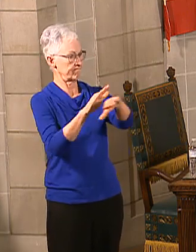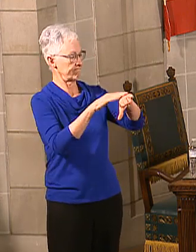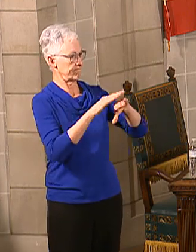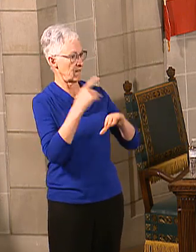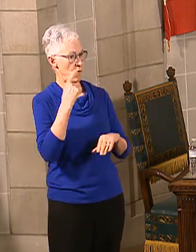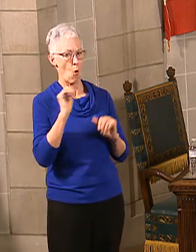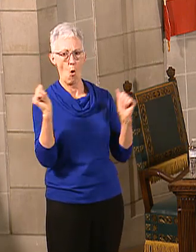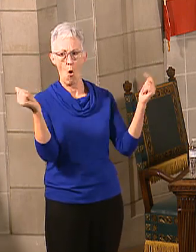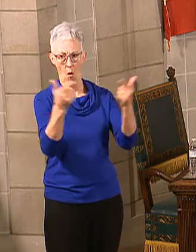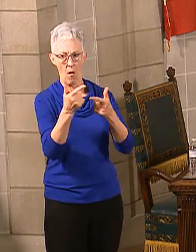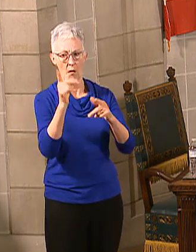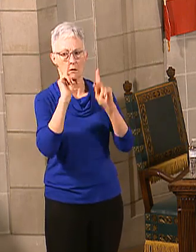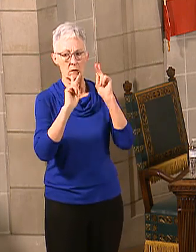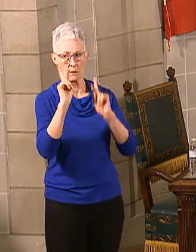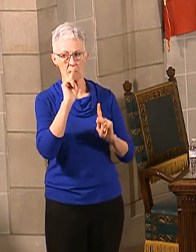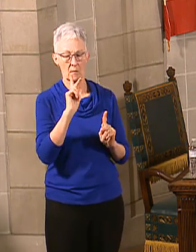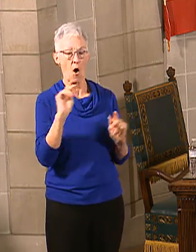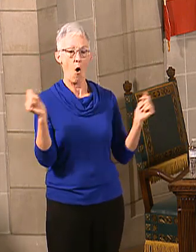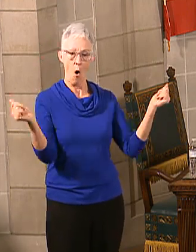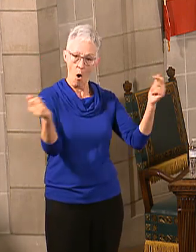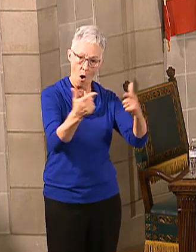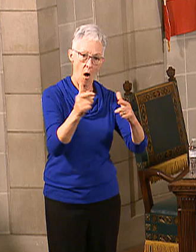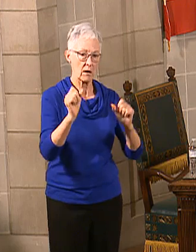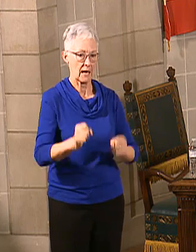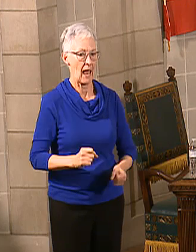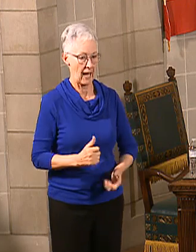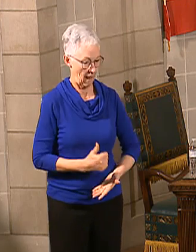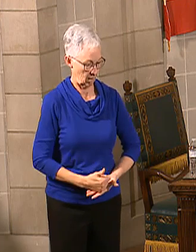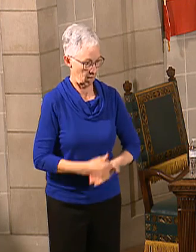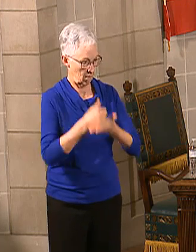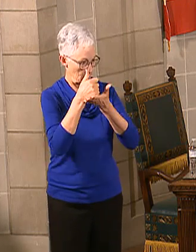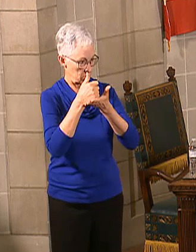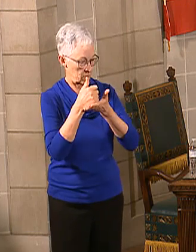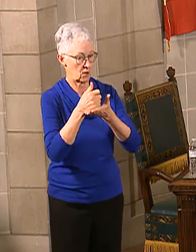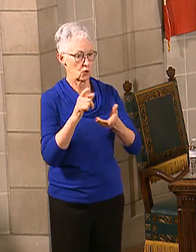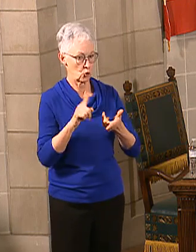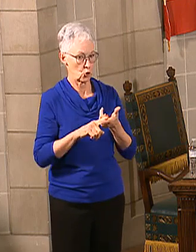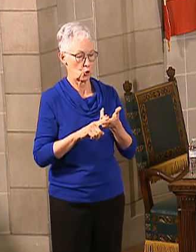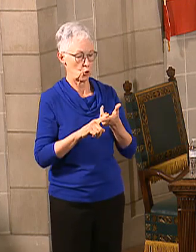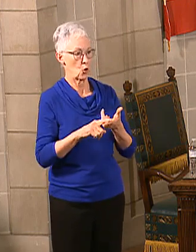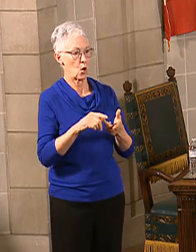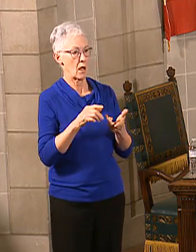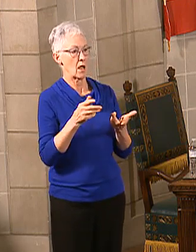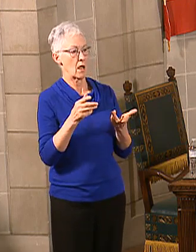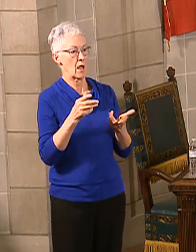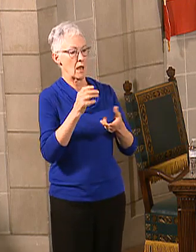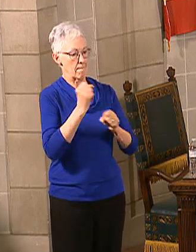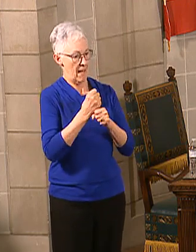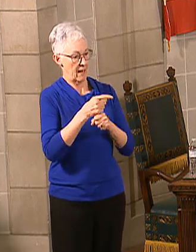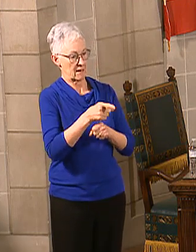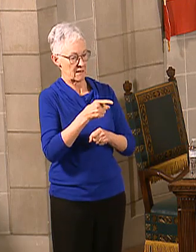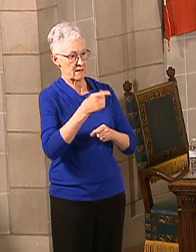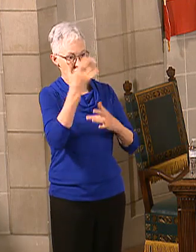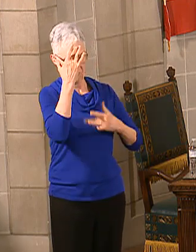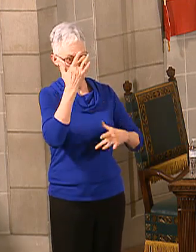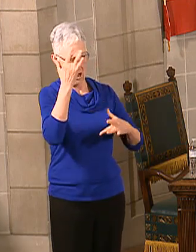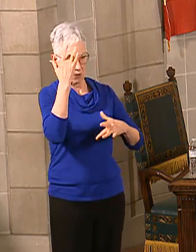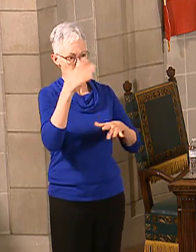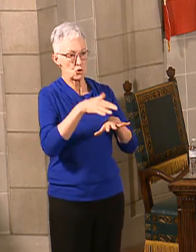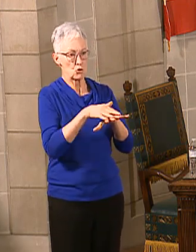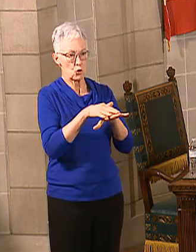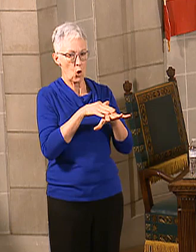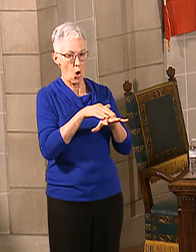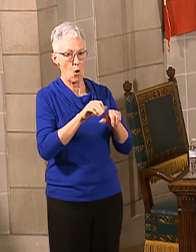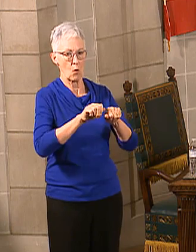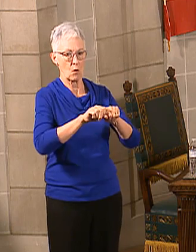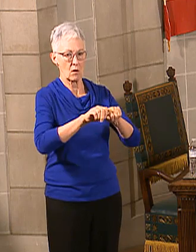We all can be a part of slowing the spread of the virus. We can all be a part of that solution to flatten the curve. So please, take these common